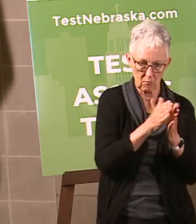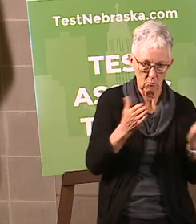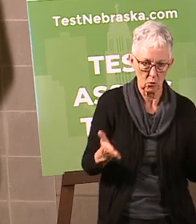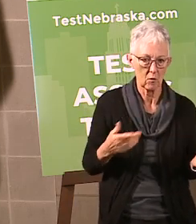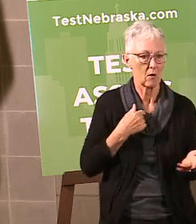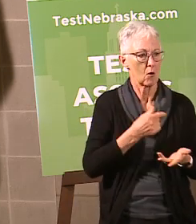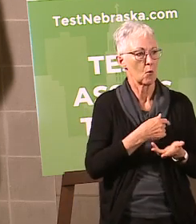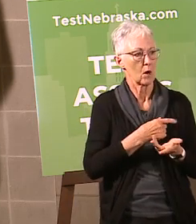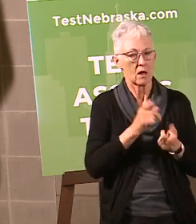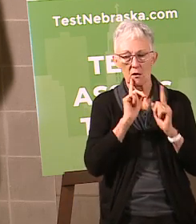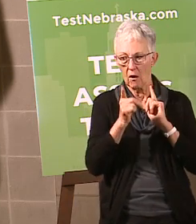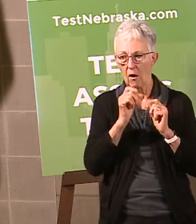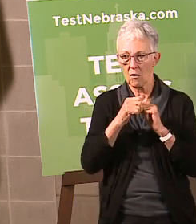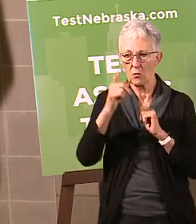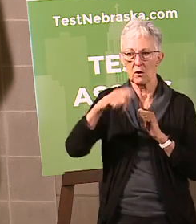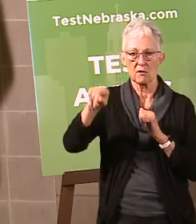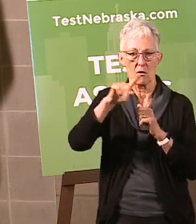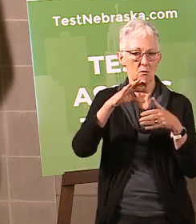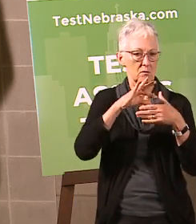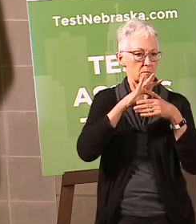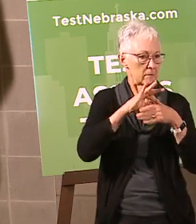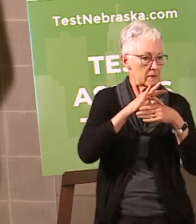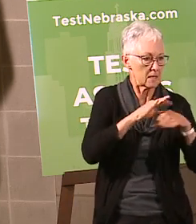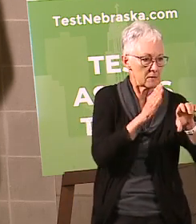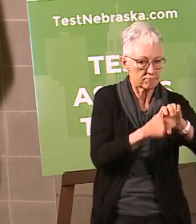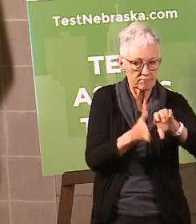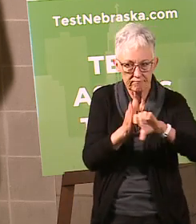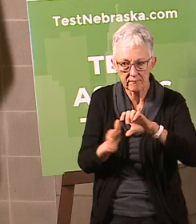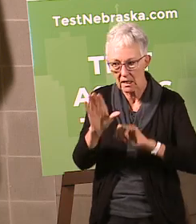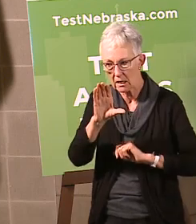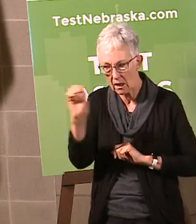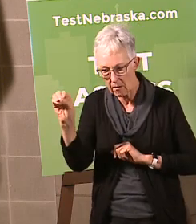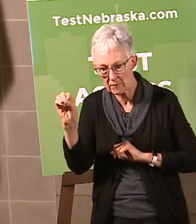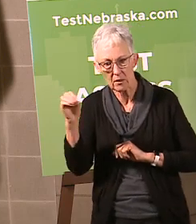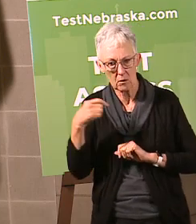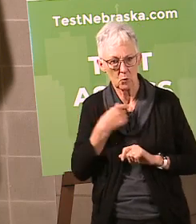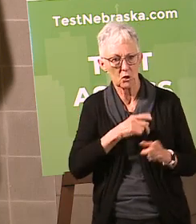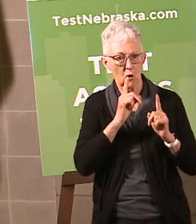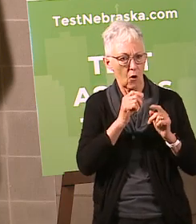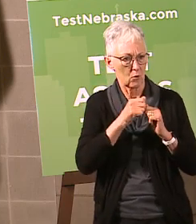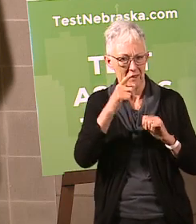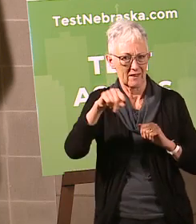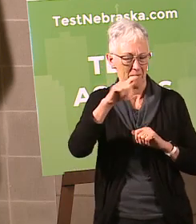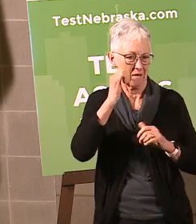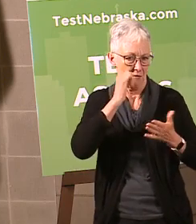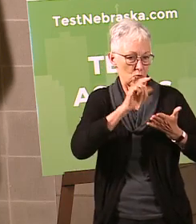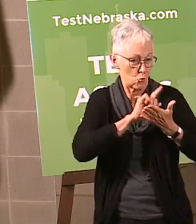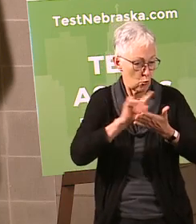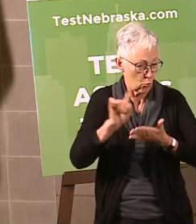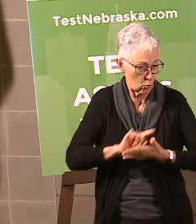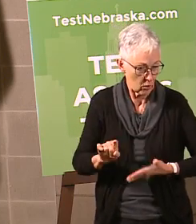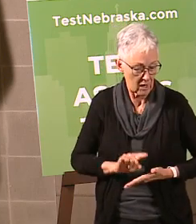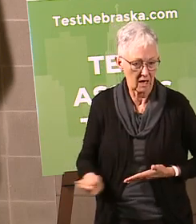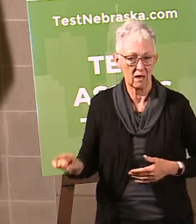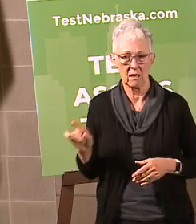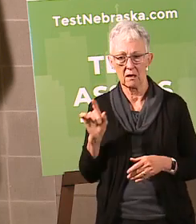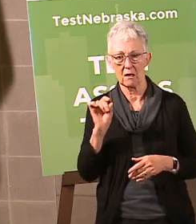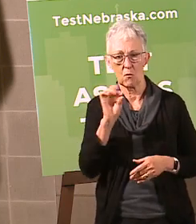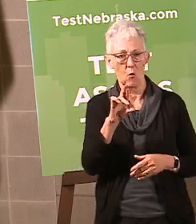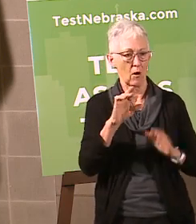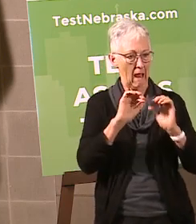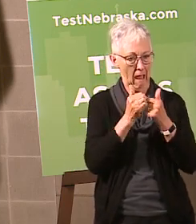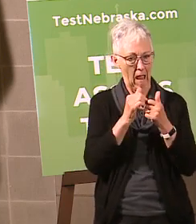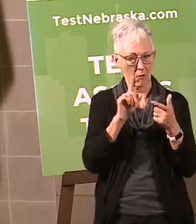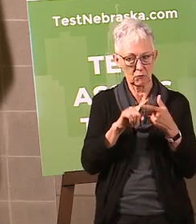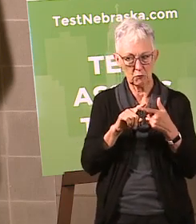to reinforce that. We talk about other things too, like best practices around whether it's short-term disability or paying people to stay home or